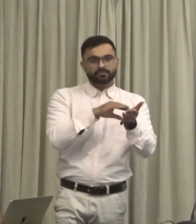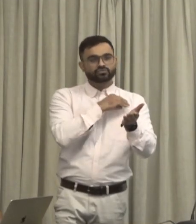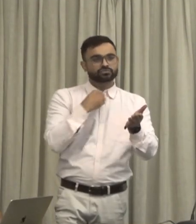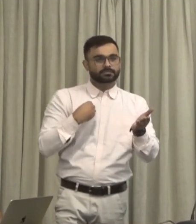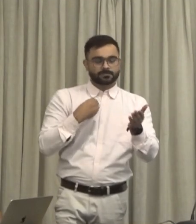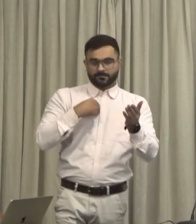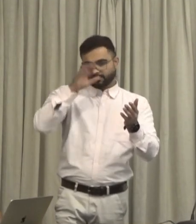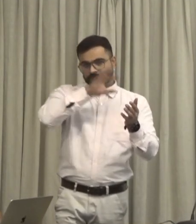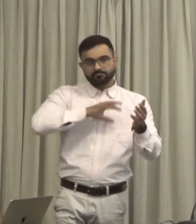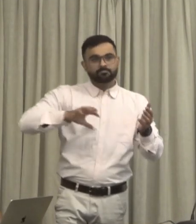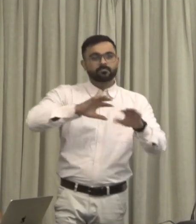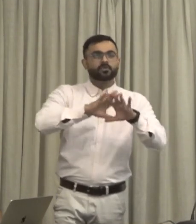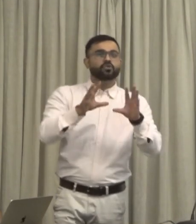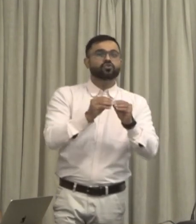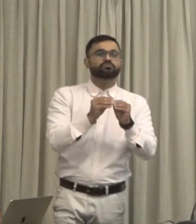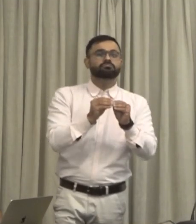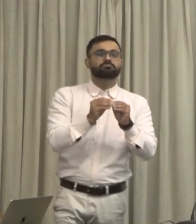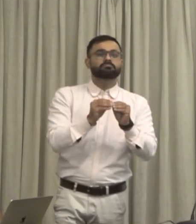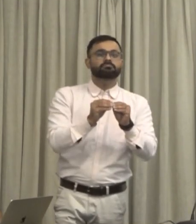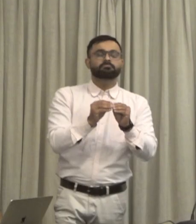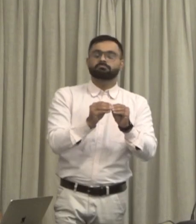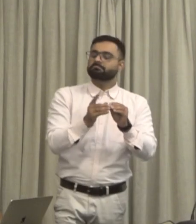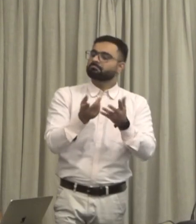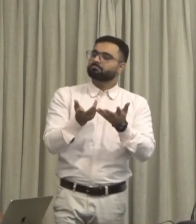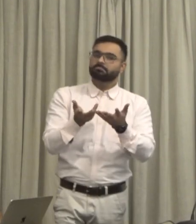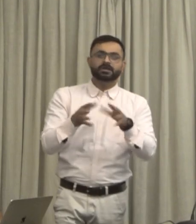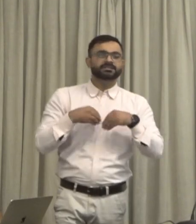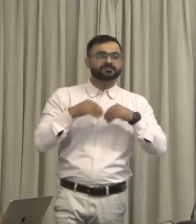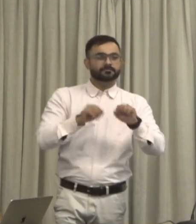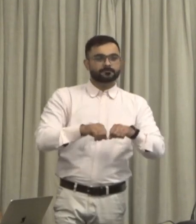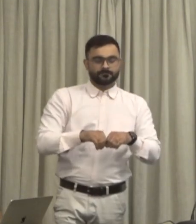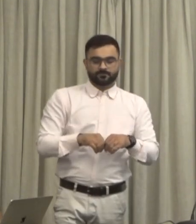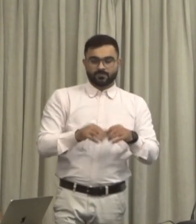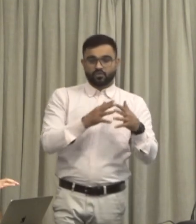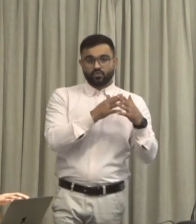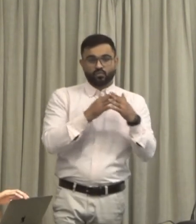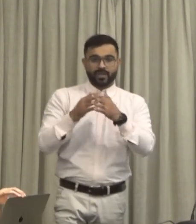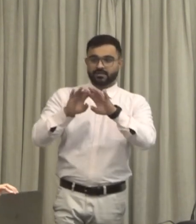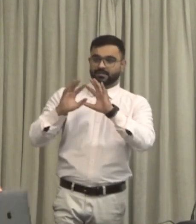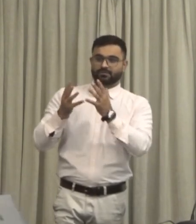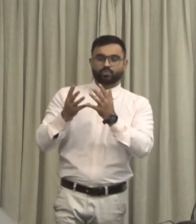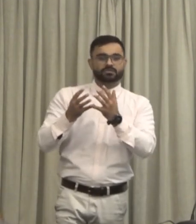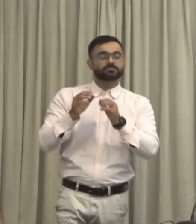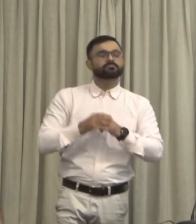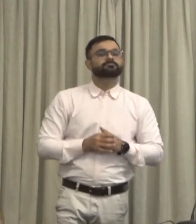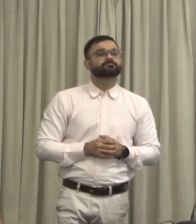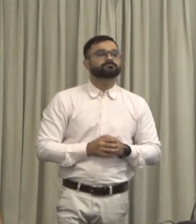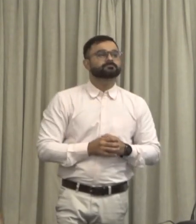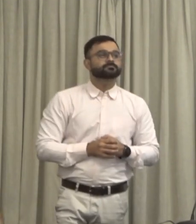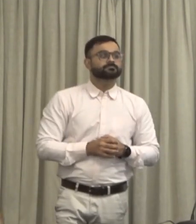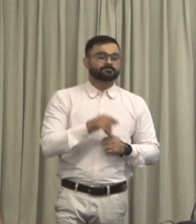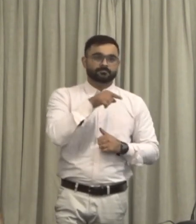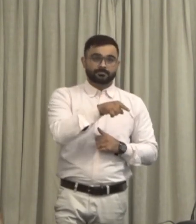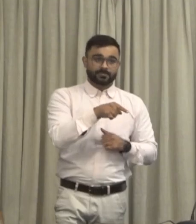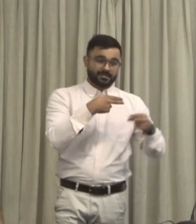In our country, we had a total vacuum on these matters. In the Western world, of course, these